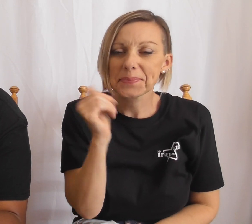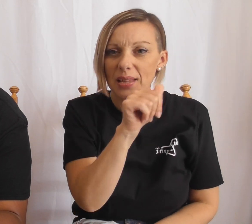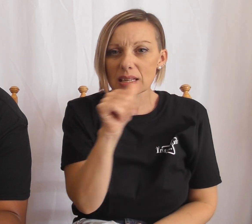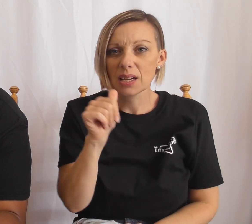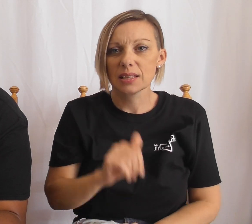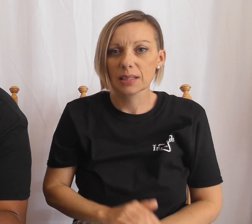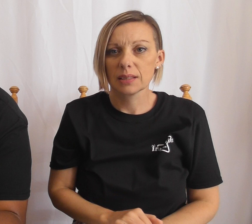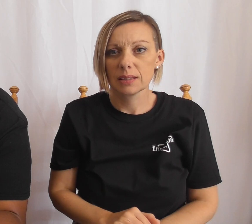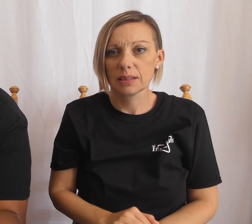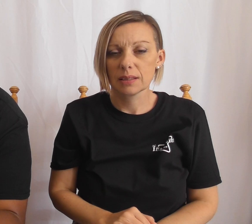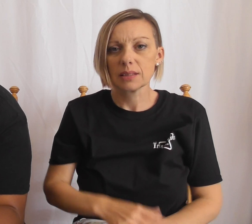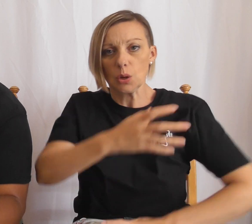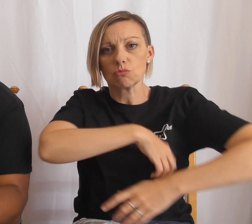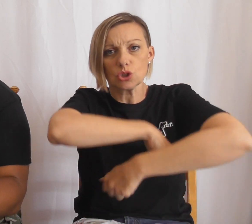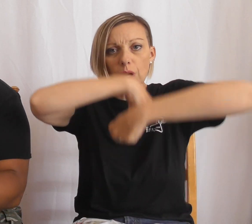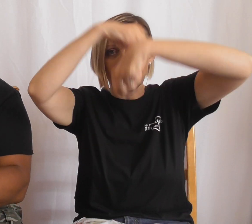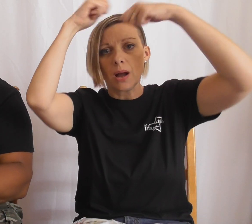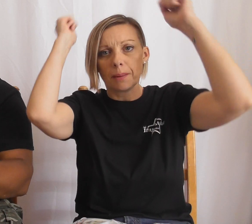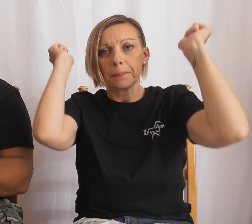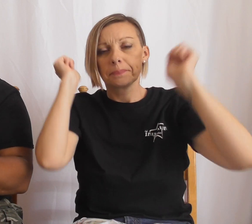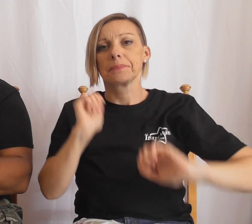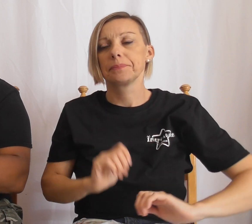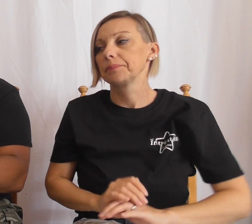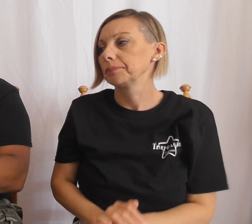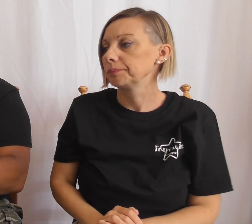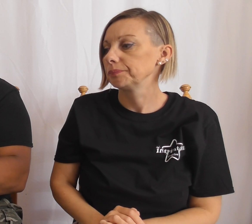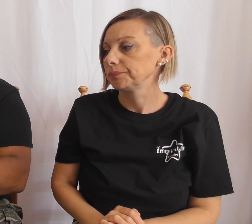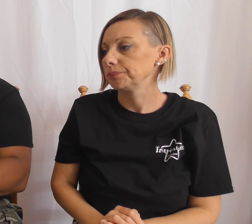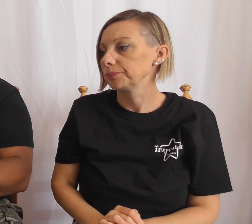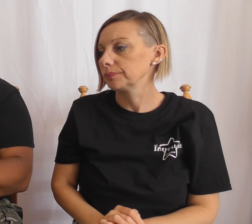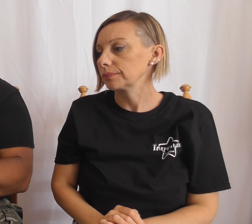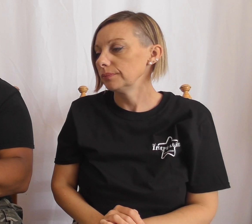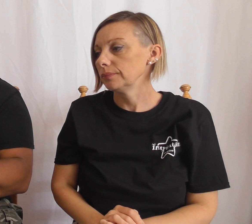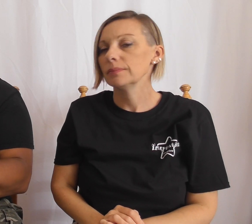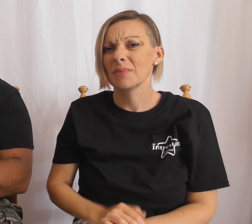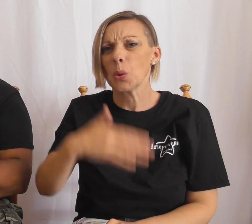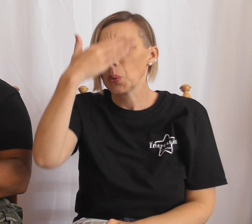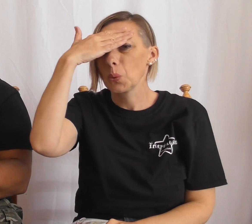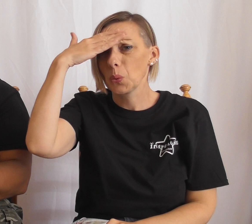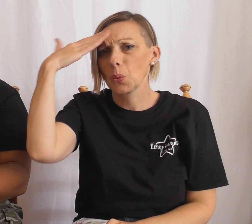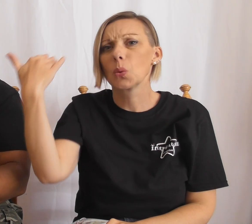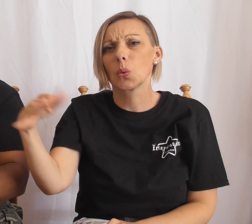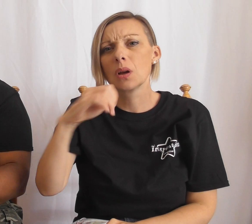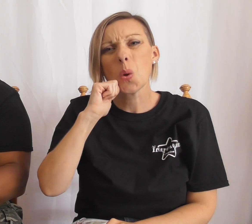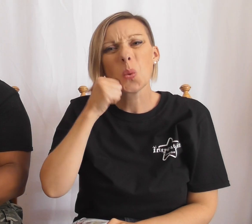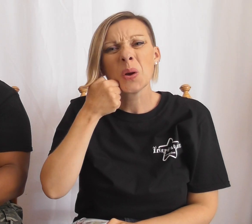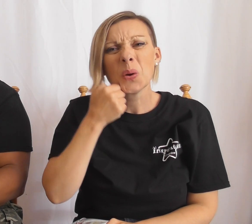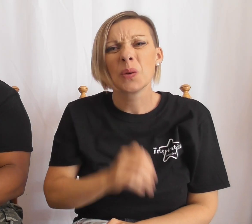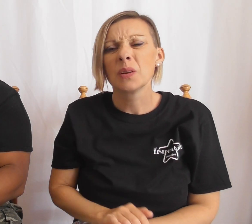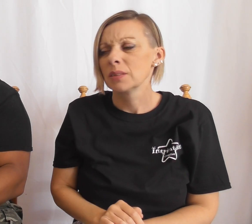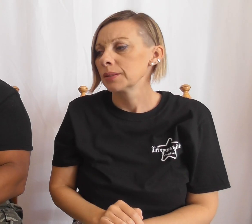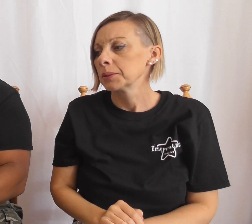So he's taking his jumper off, his big hoodie. You get far too hot running around in that, doing a sport.